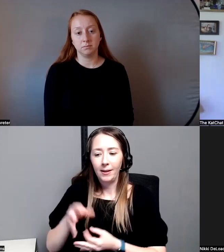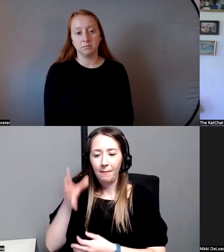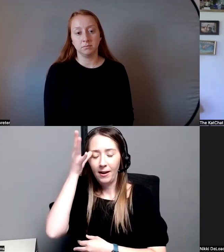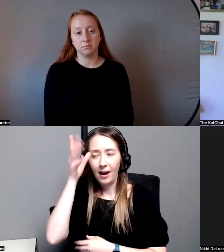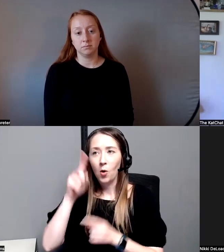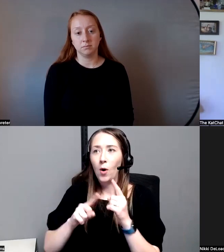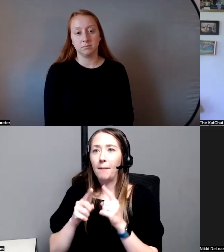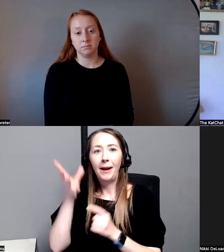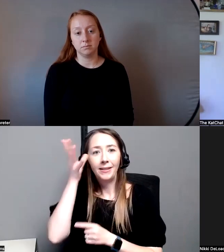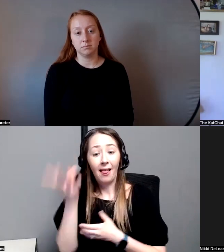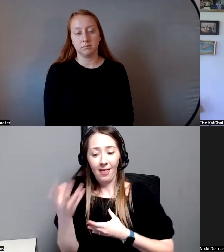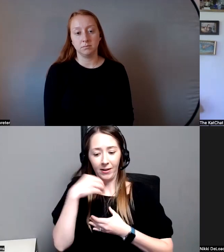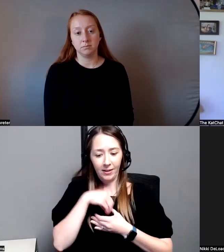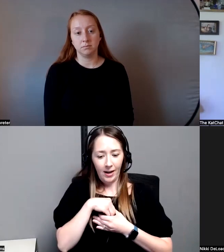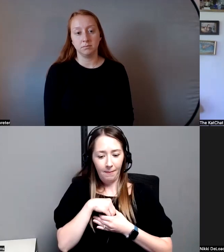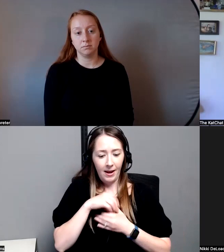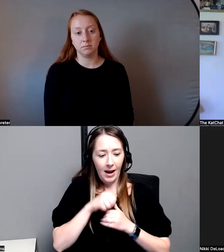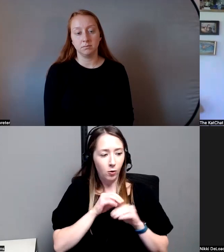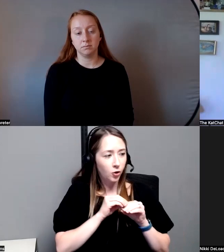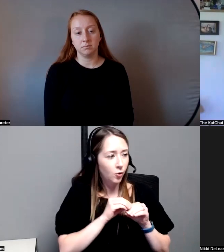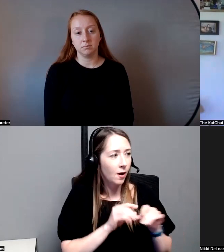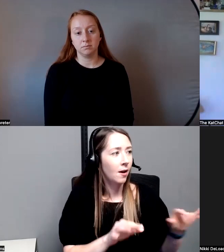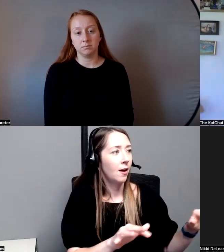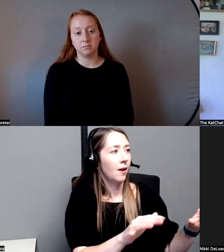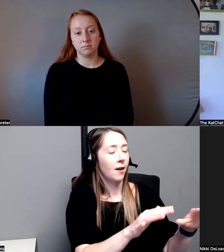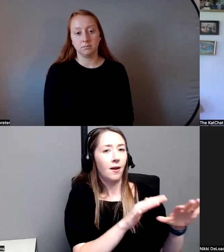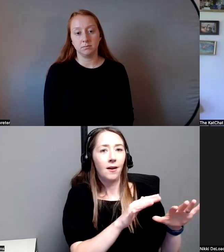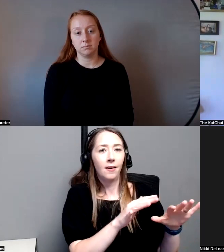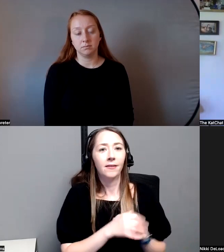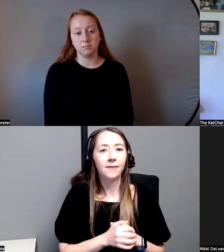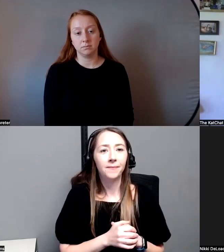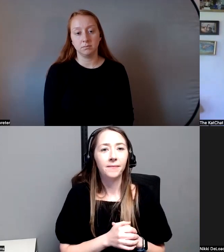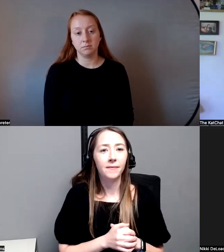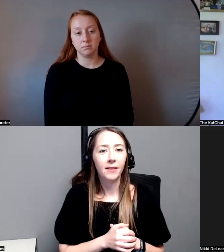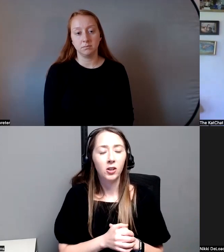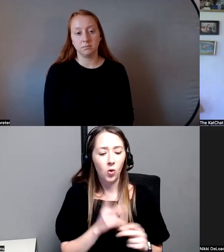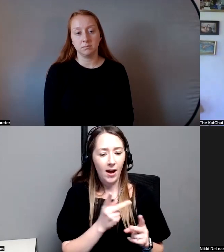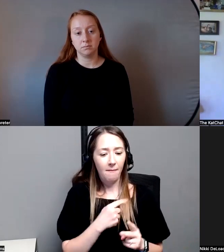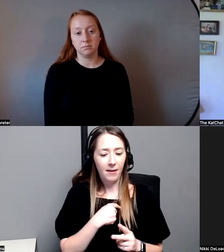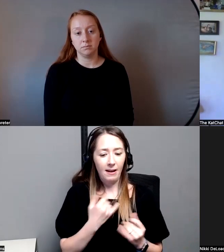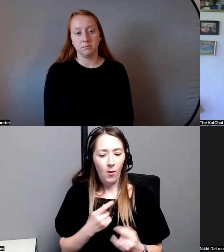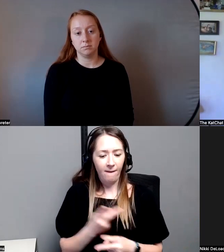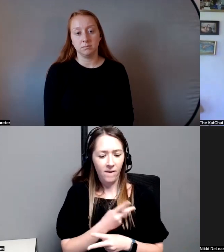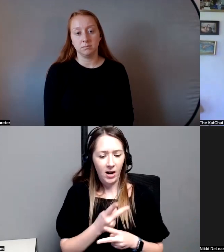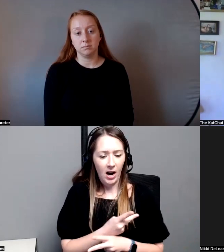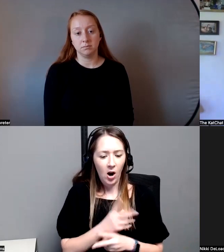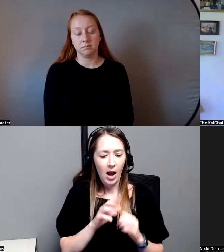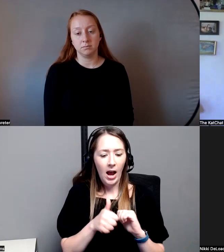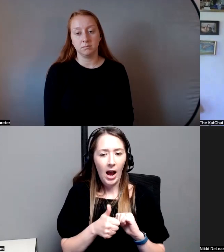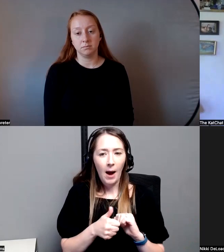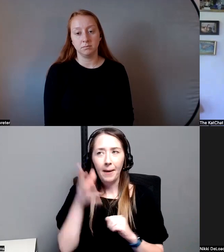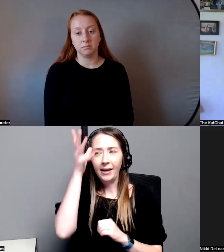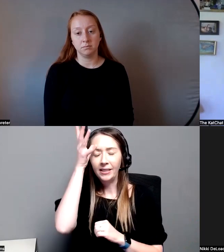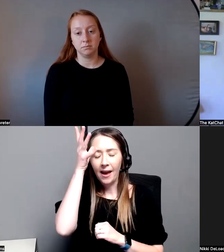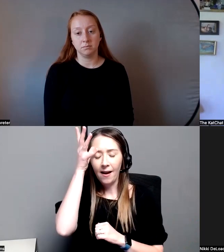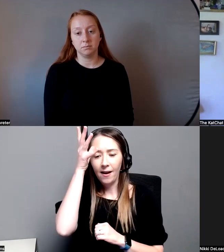you, to really come to the surface so that I could figure out that was my way of kind of carrying my